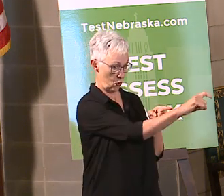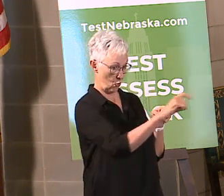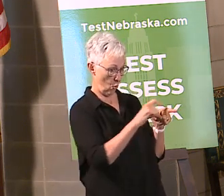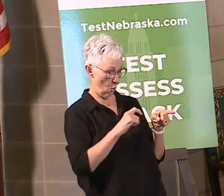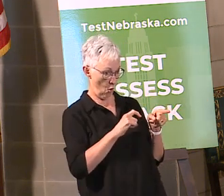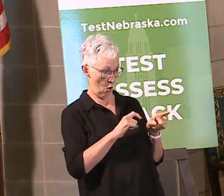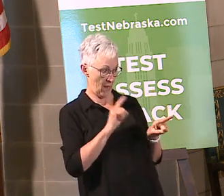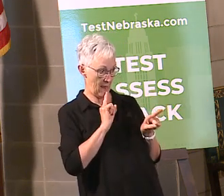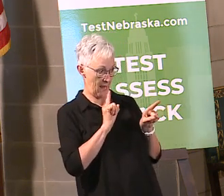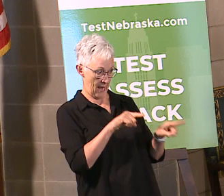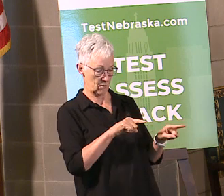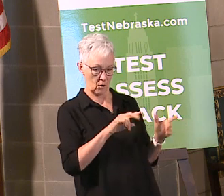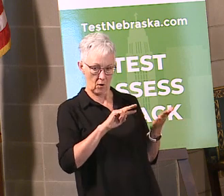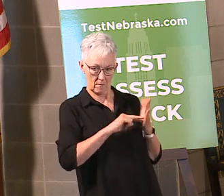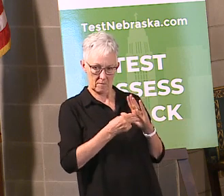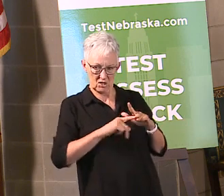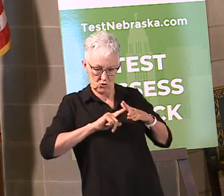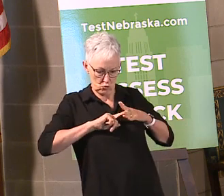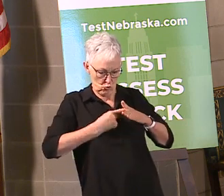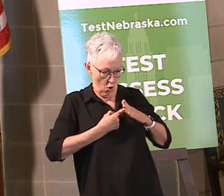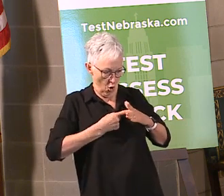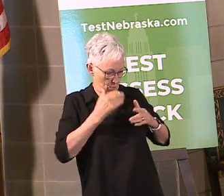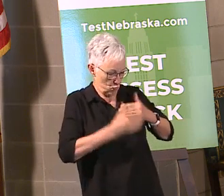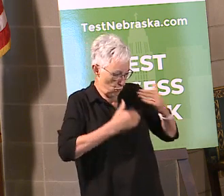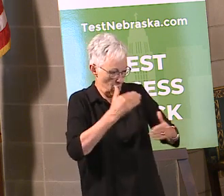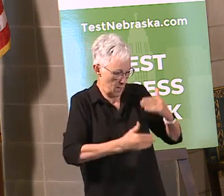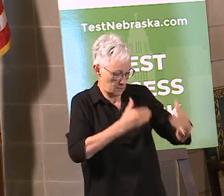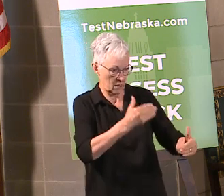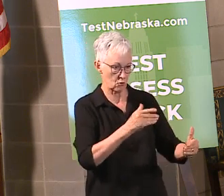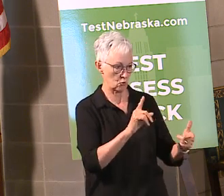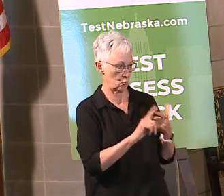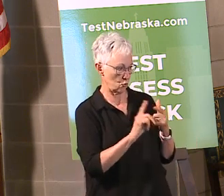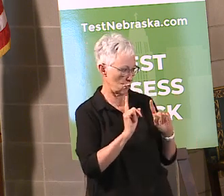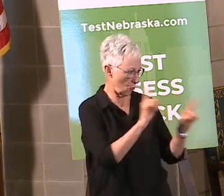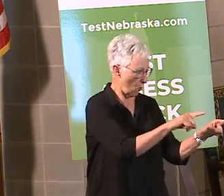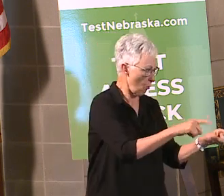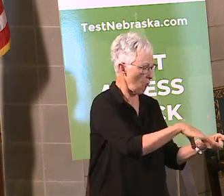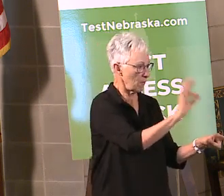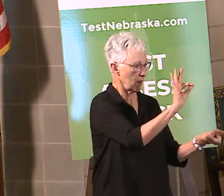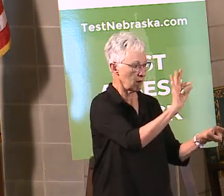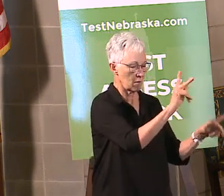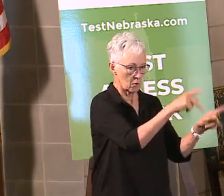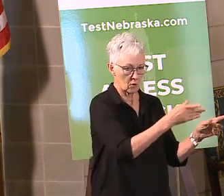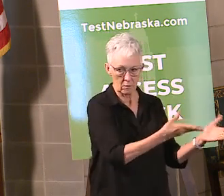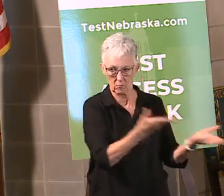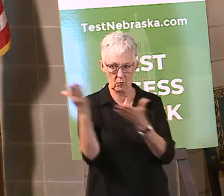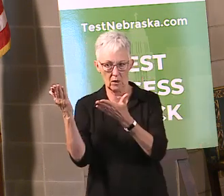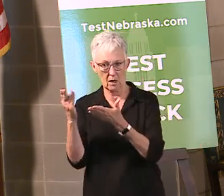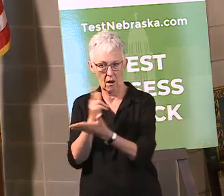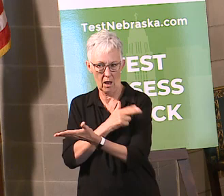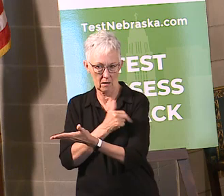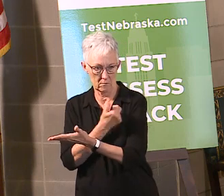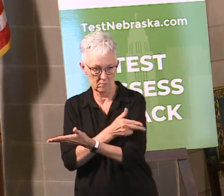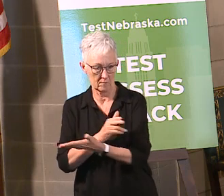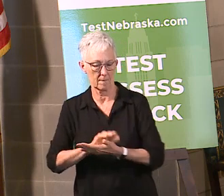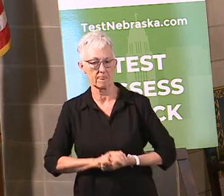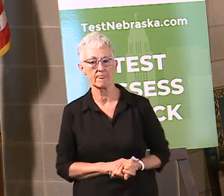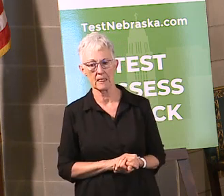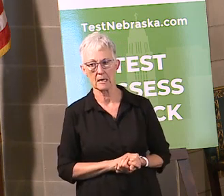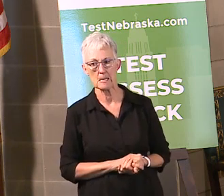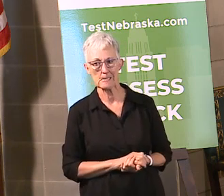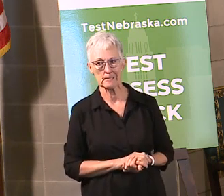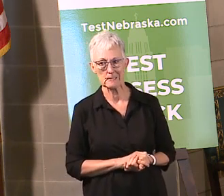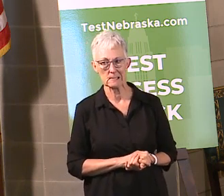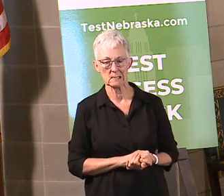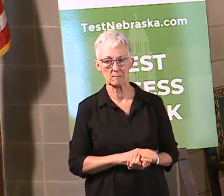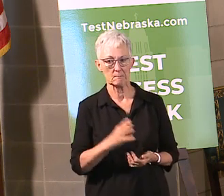every time they do so, especially during our current pandemic. Lastly, there's always somebody left behind,